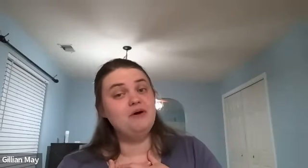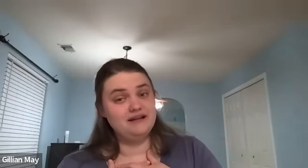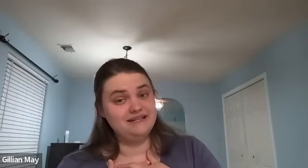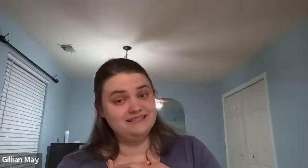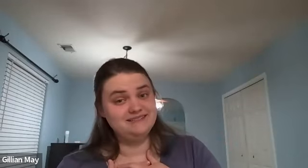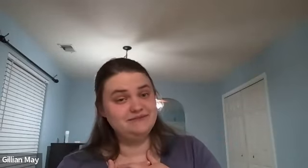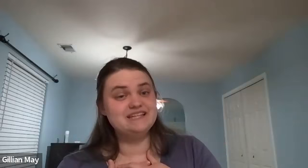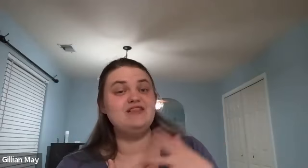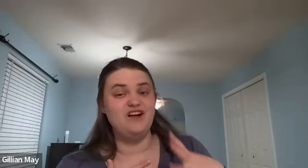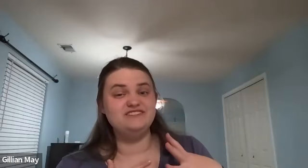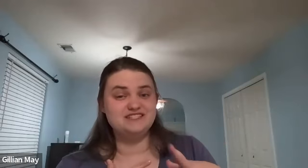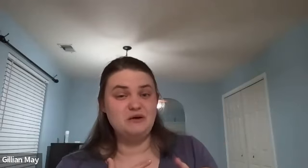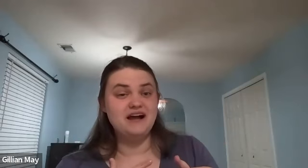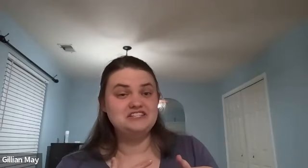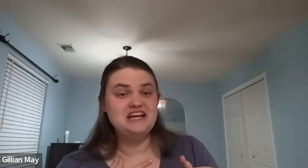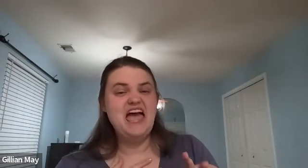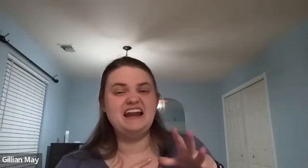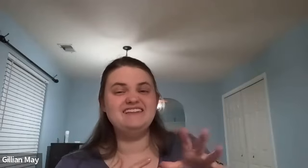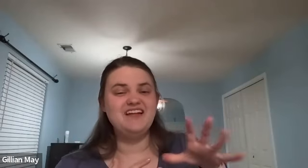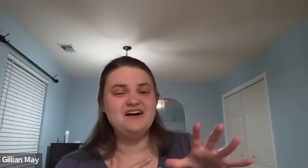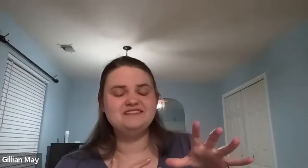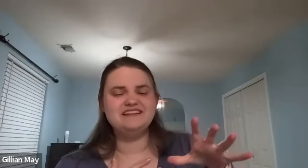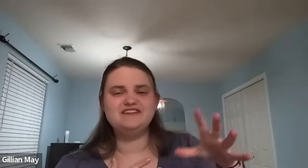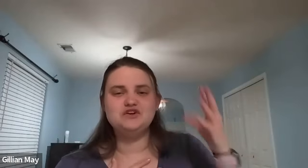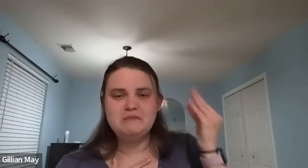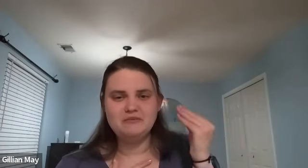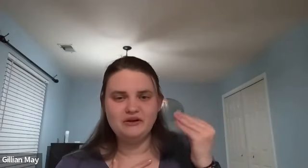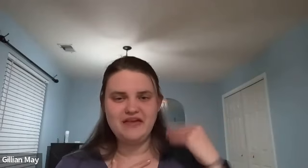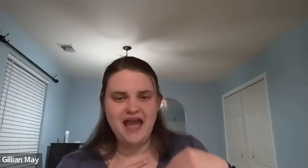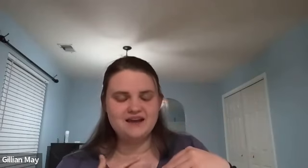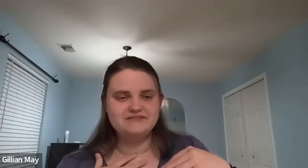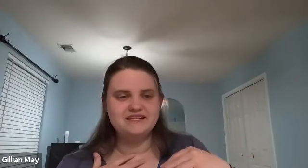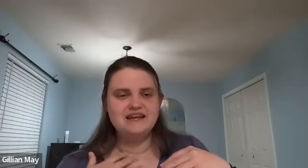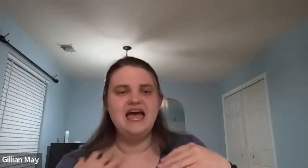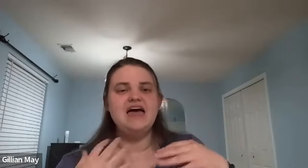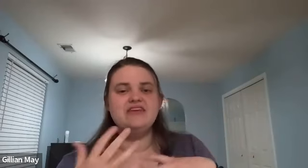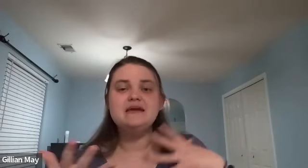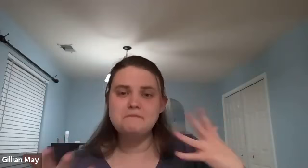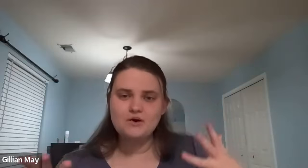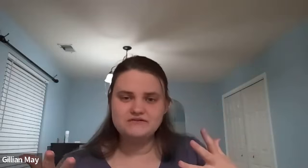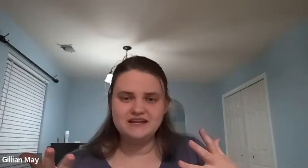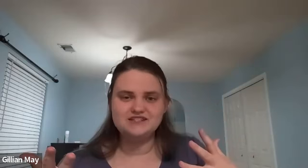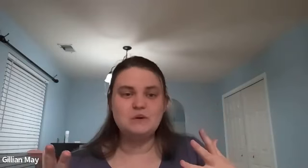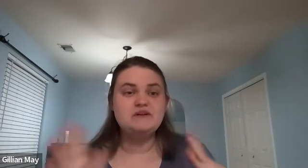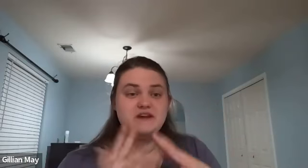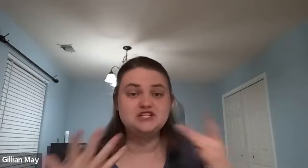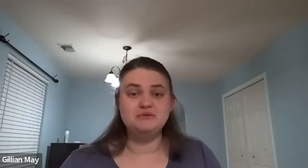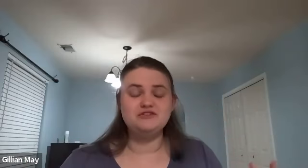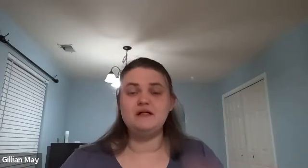bought it because I loved it so much. And I loved like the good memory they had of it. And they get motivated. So when we finish a book, they're like,